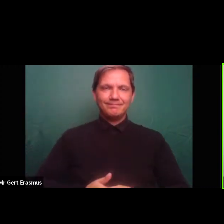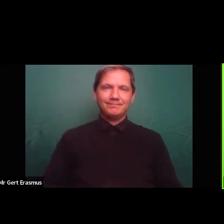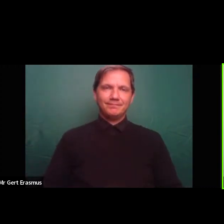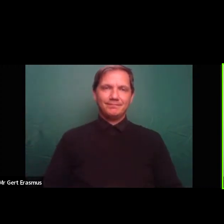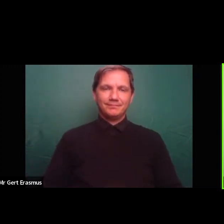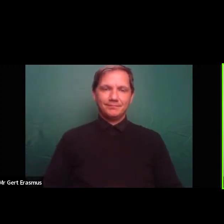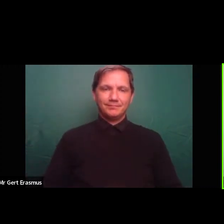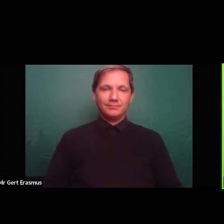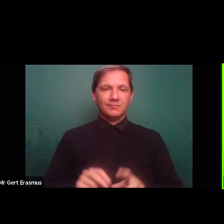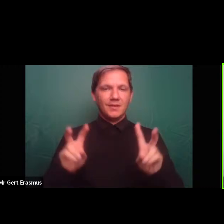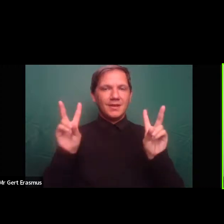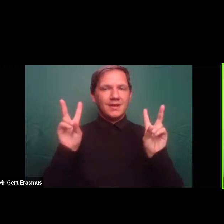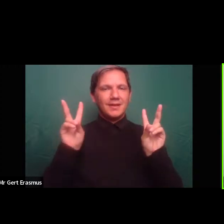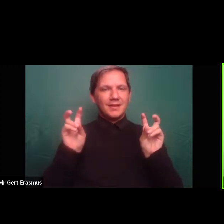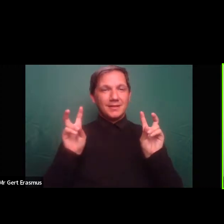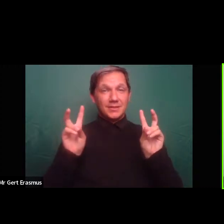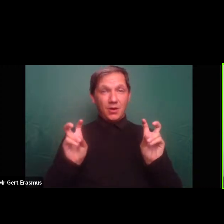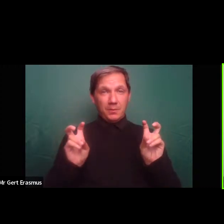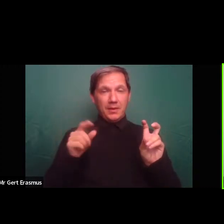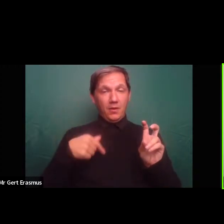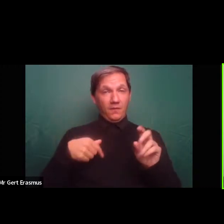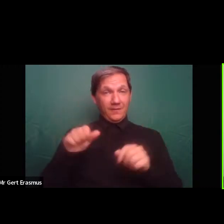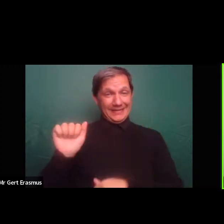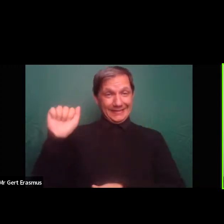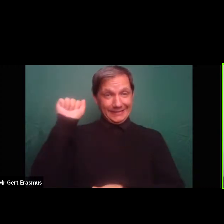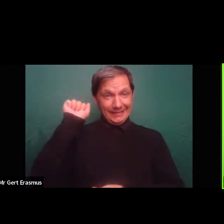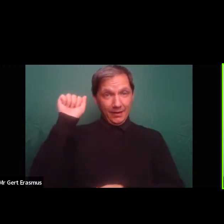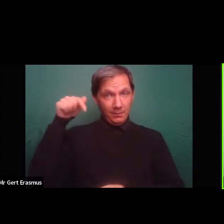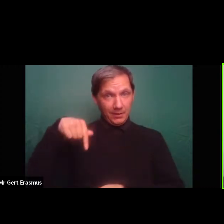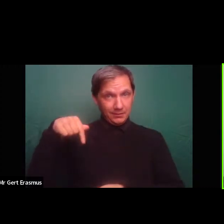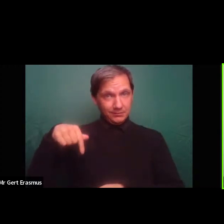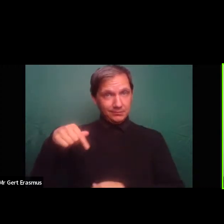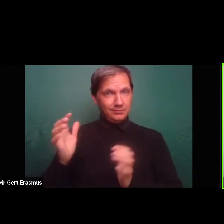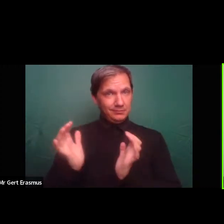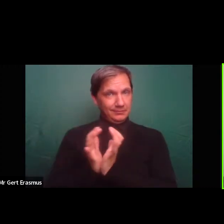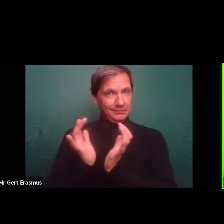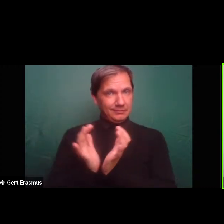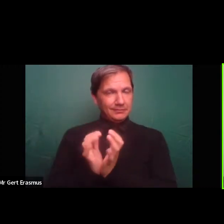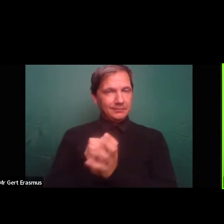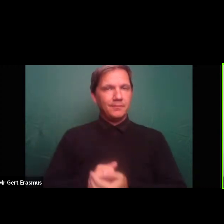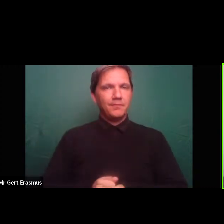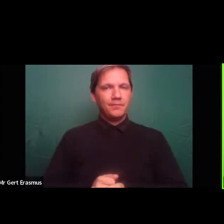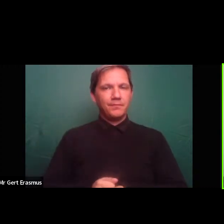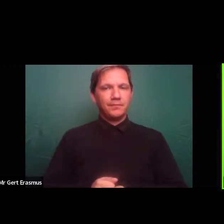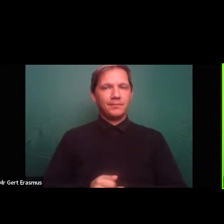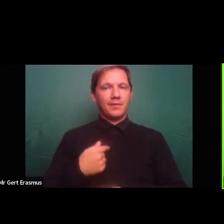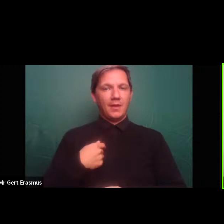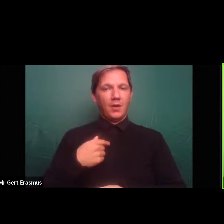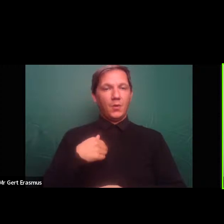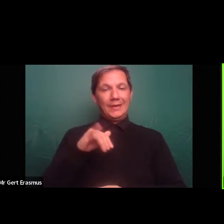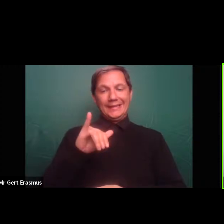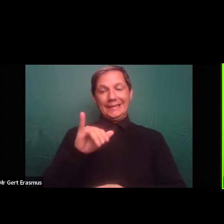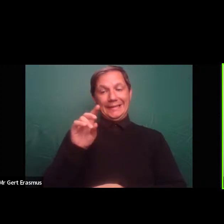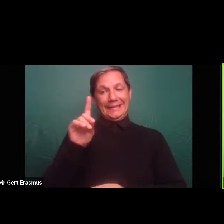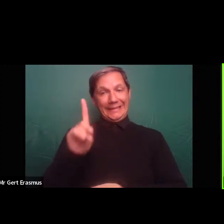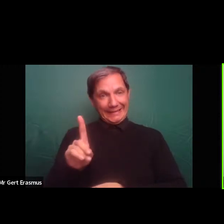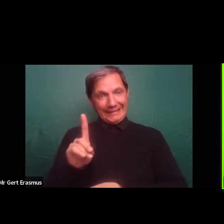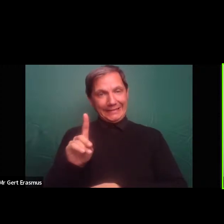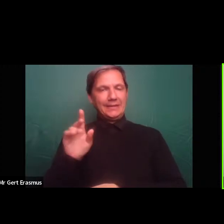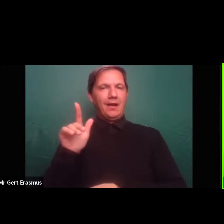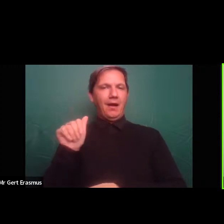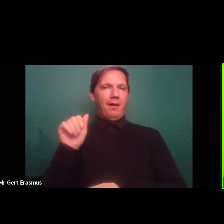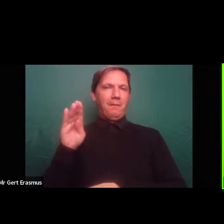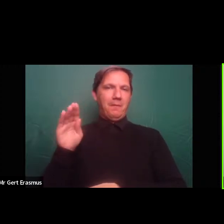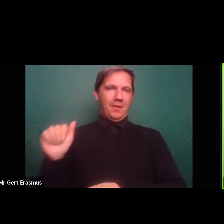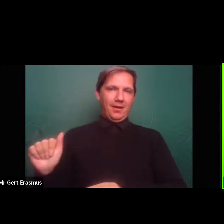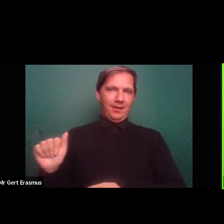The topic of our Indaba, or rather our Indaba, is the new